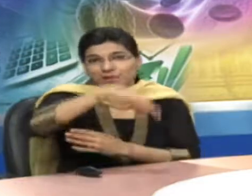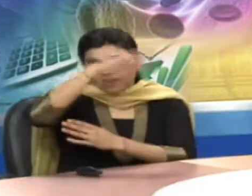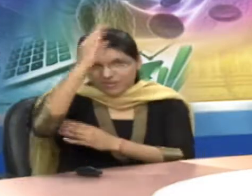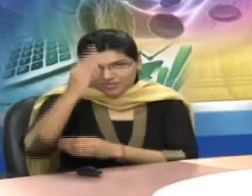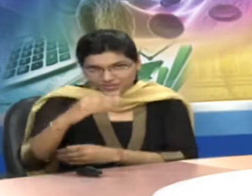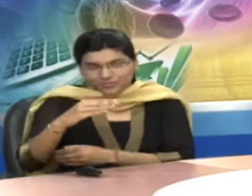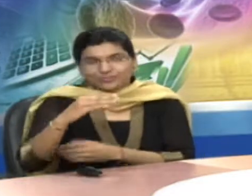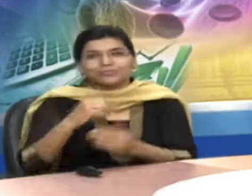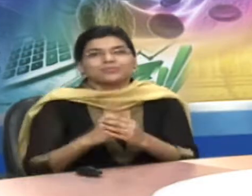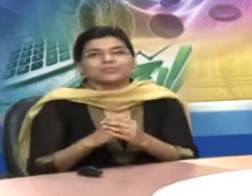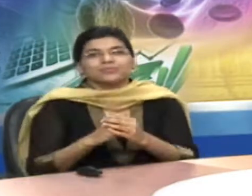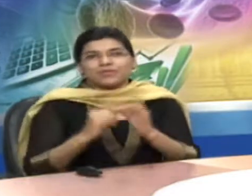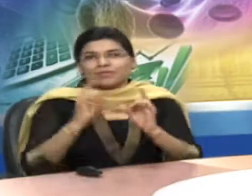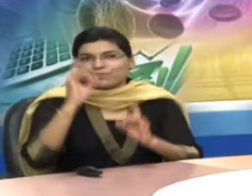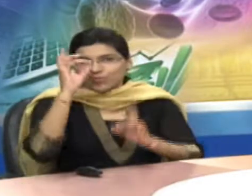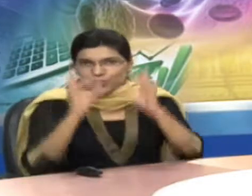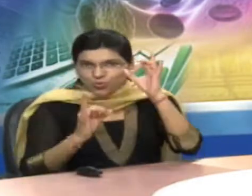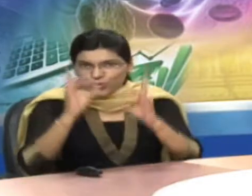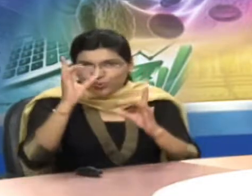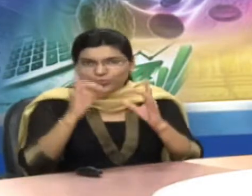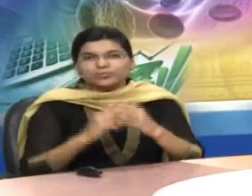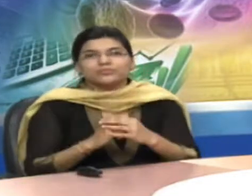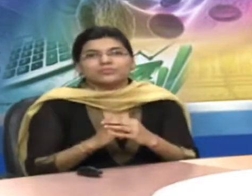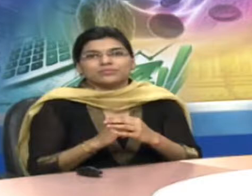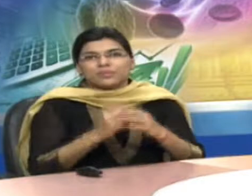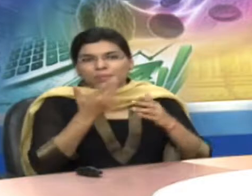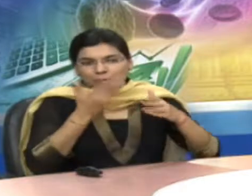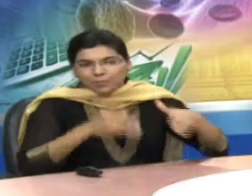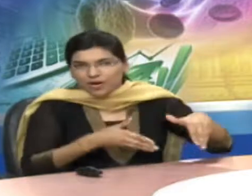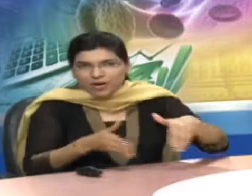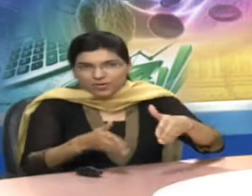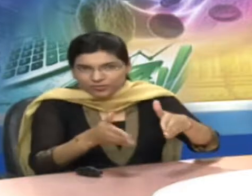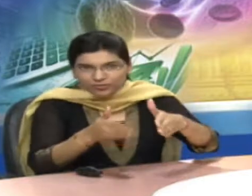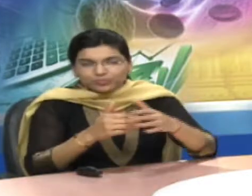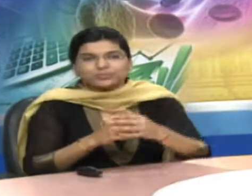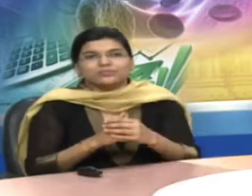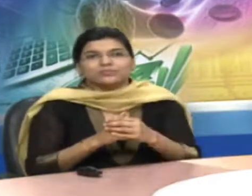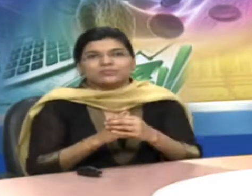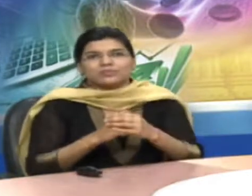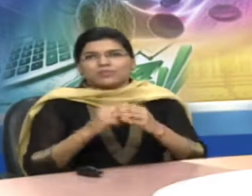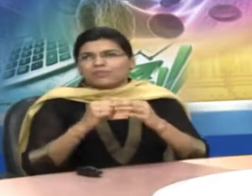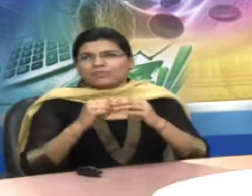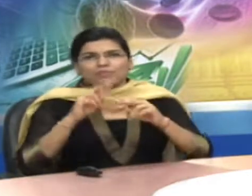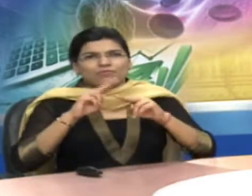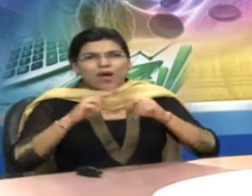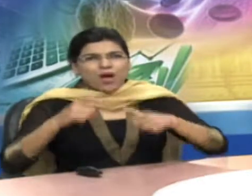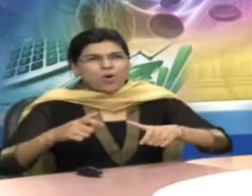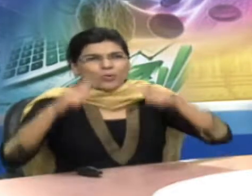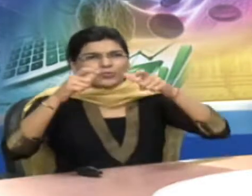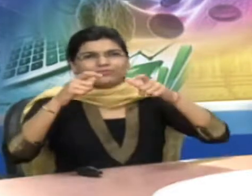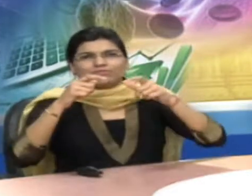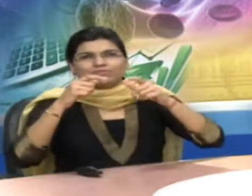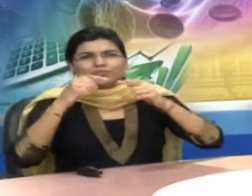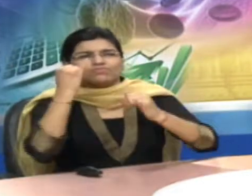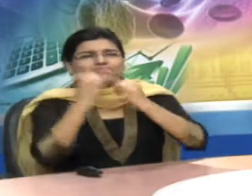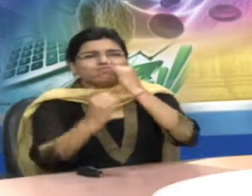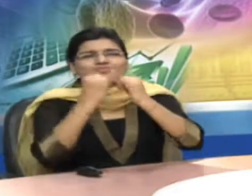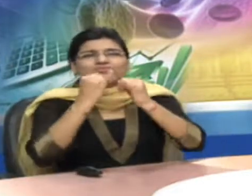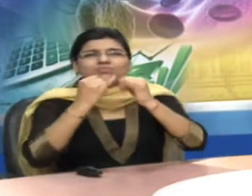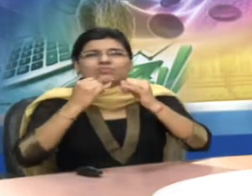The answer is he would like to go to mountains, forests, rivers and also